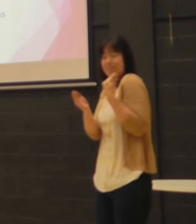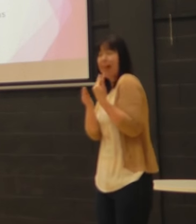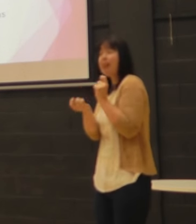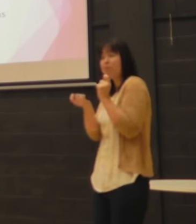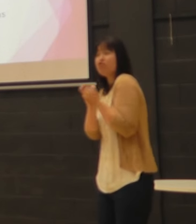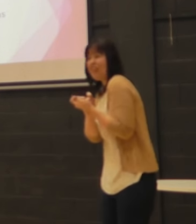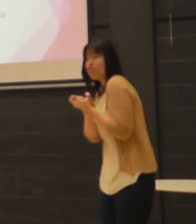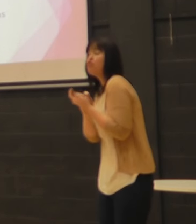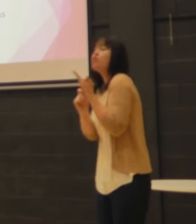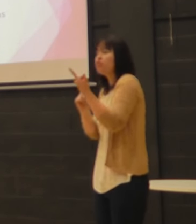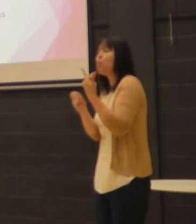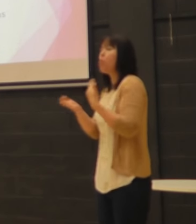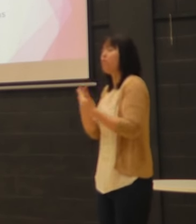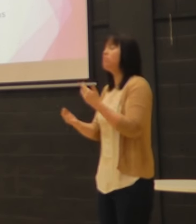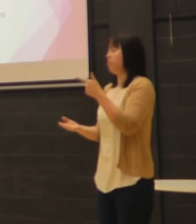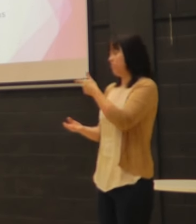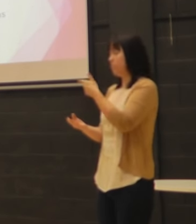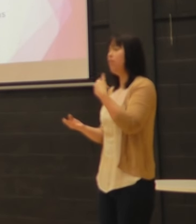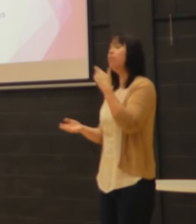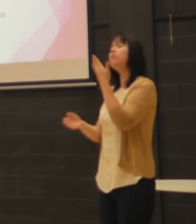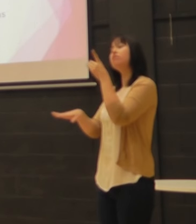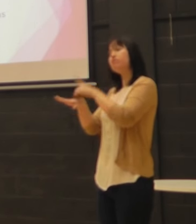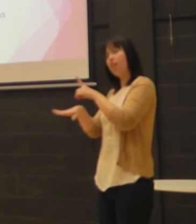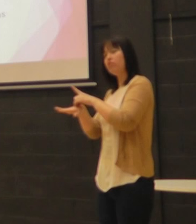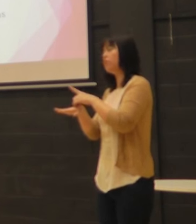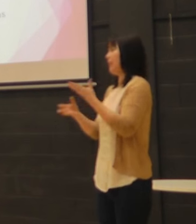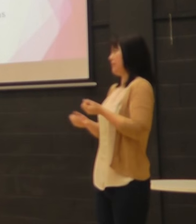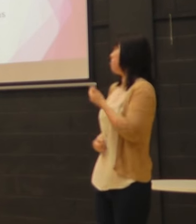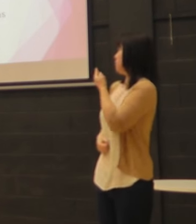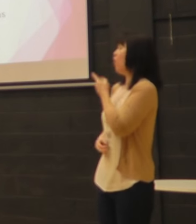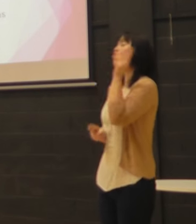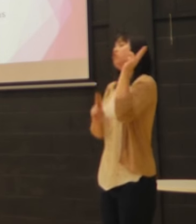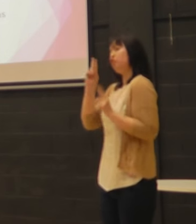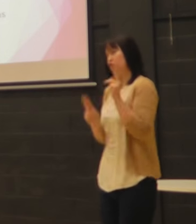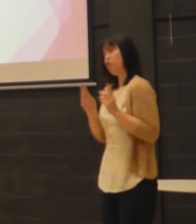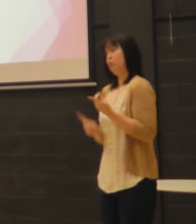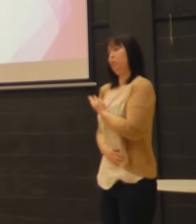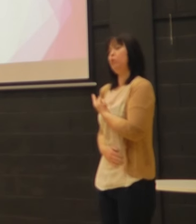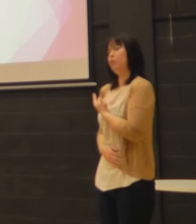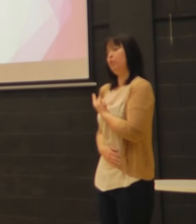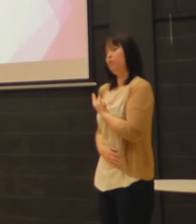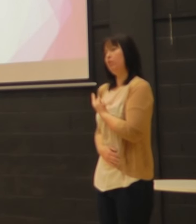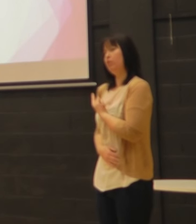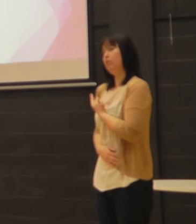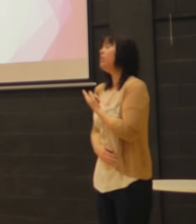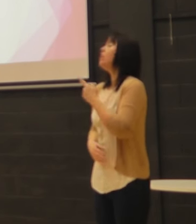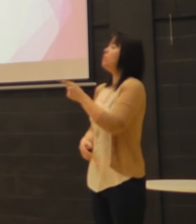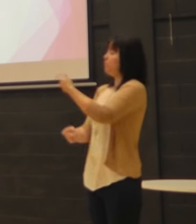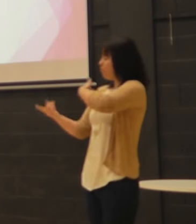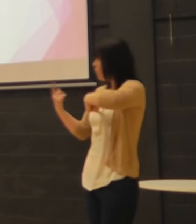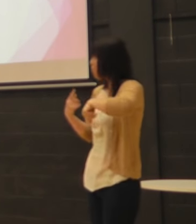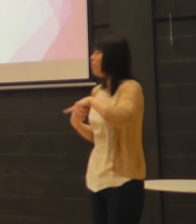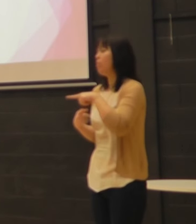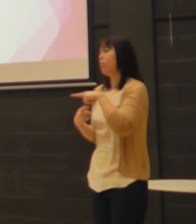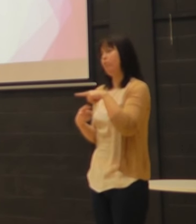of doctors now accept that this is what they should be doing. And what we are arguing is that